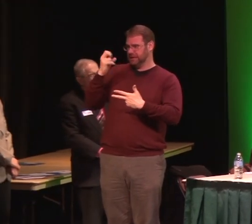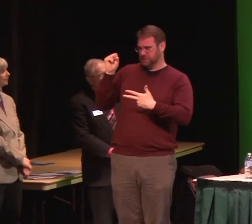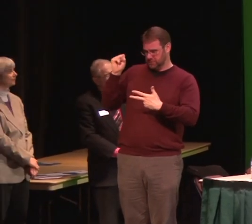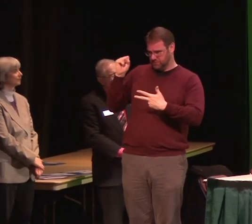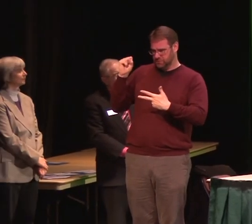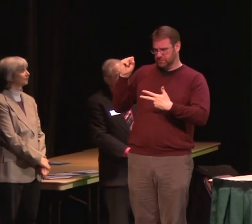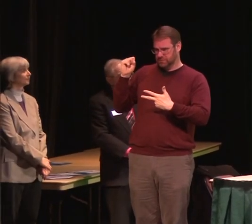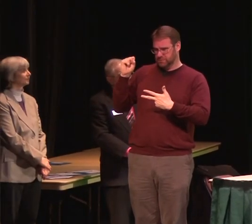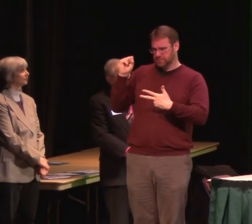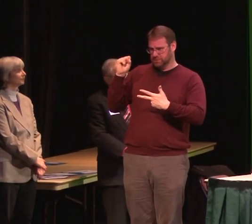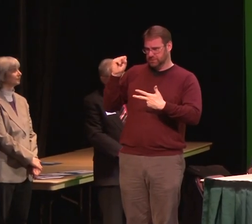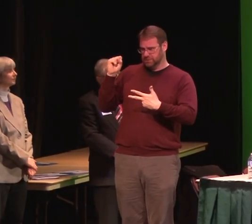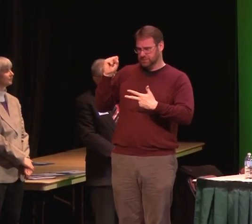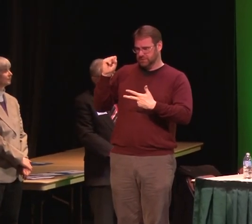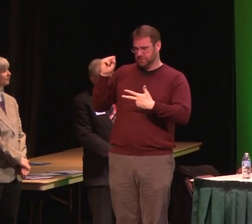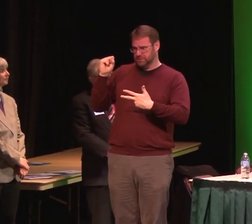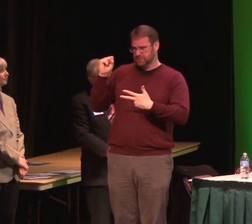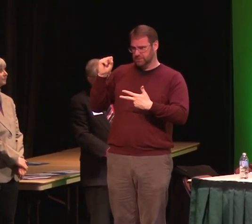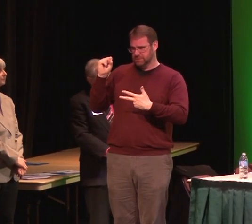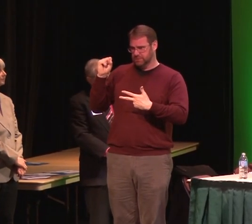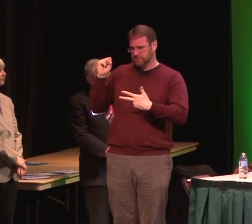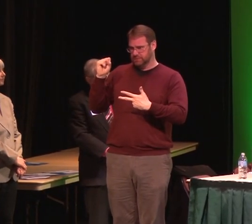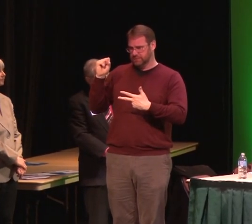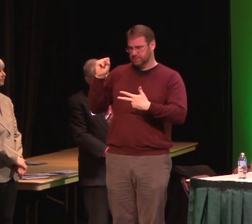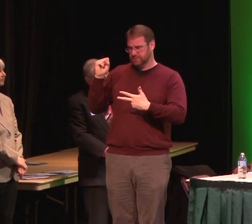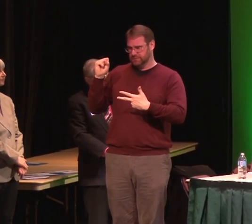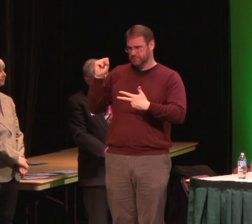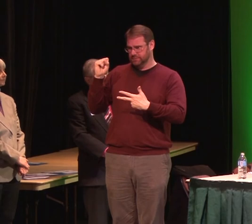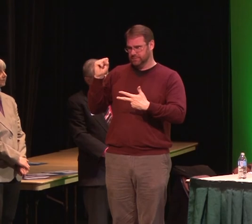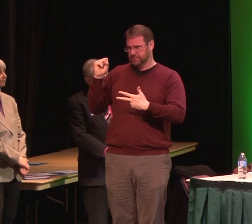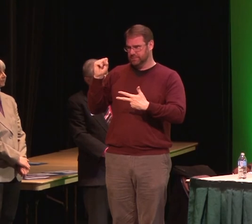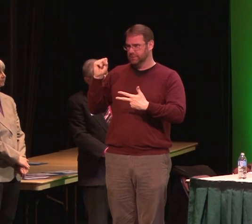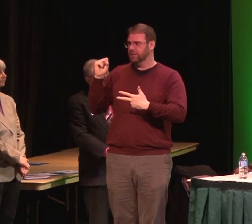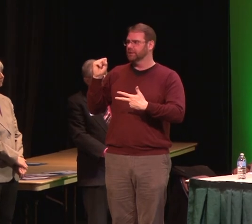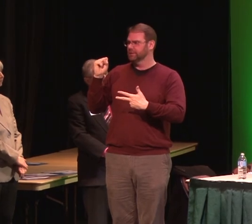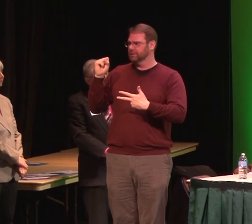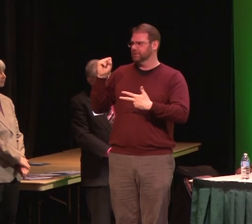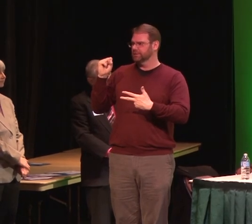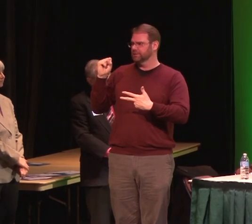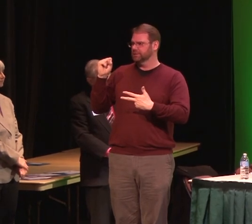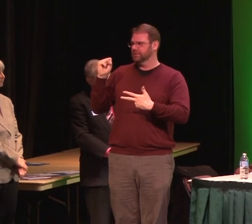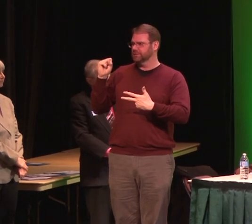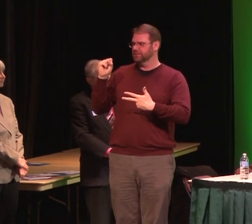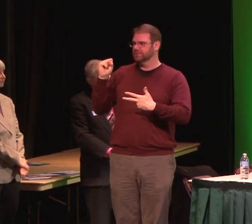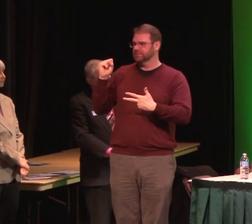the International Science and Engineering Fair Region 3 representative